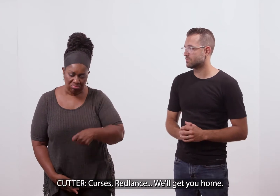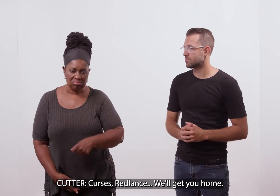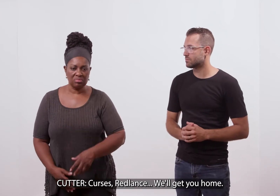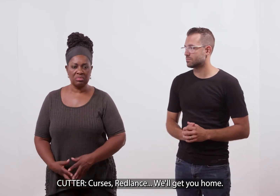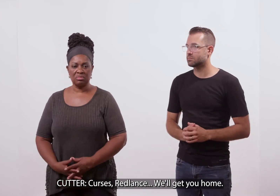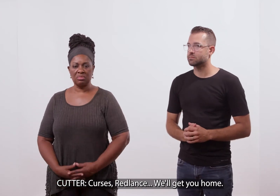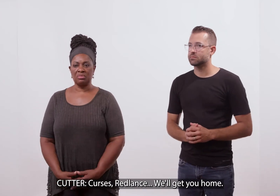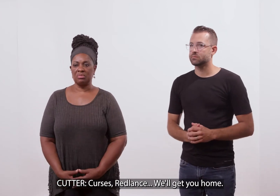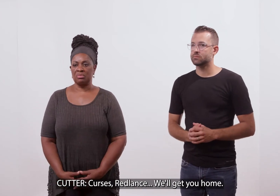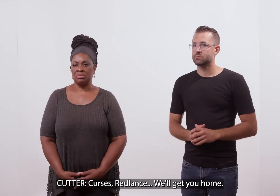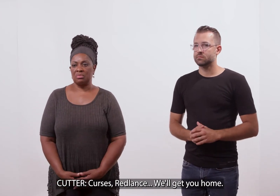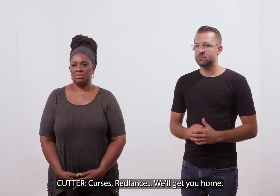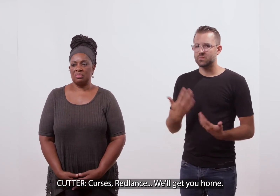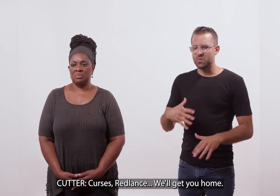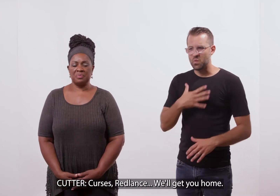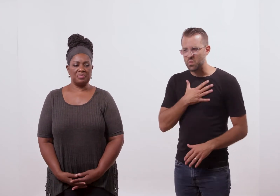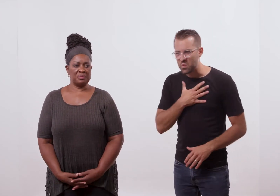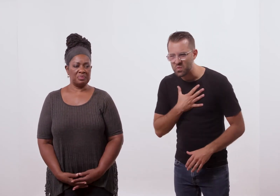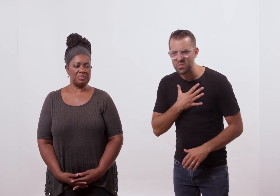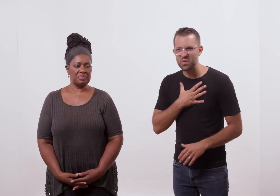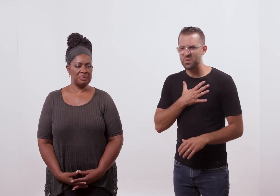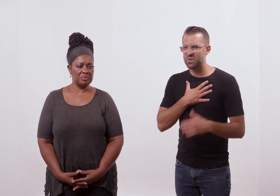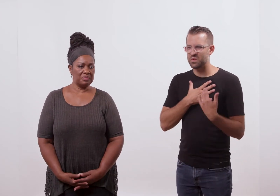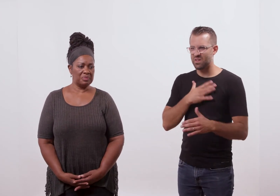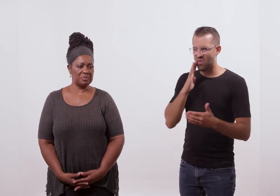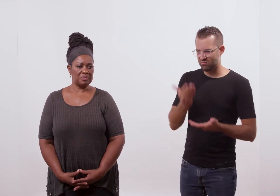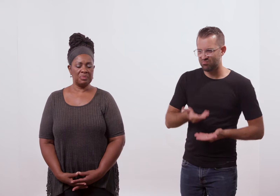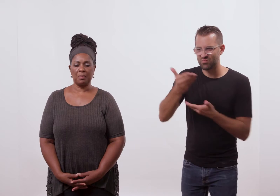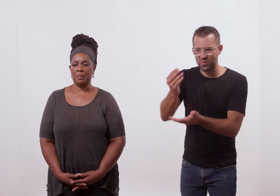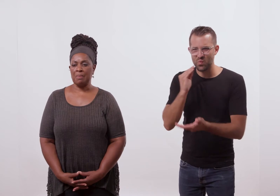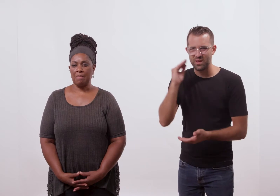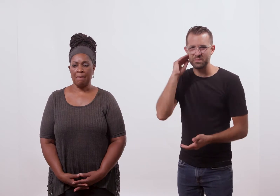Curses, Redlands. We'll get you home.